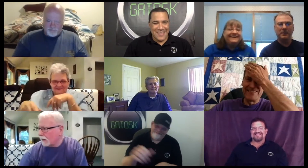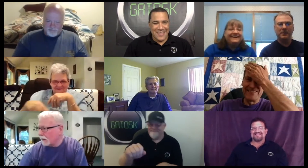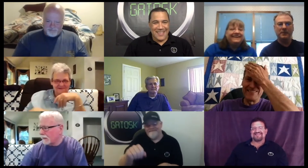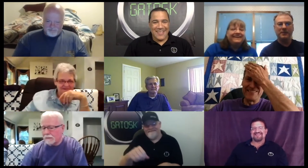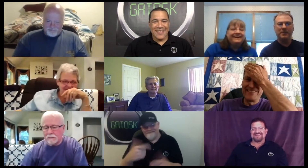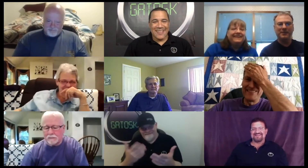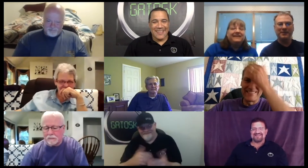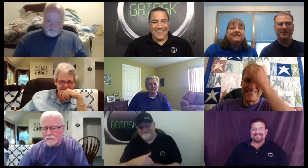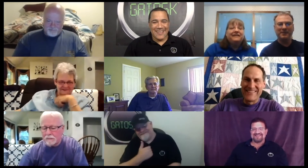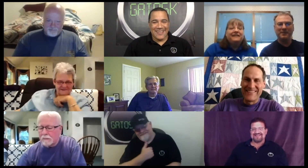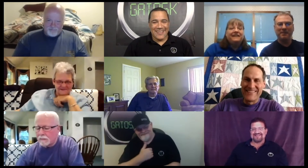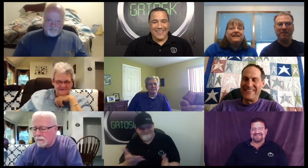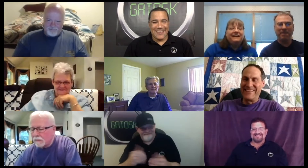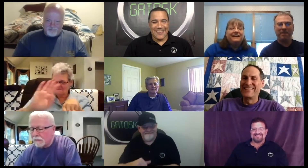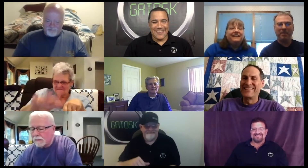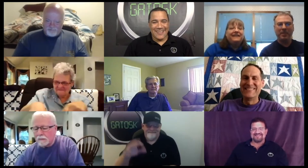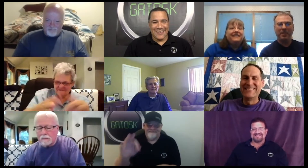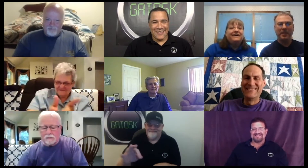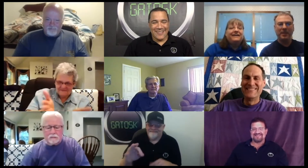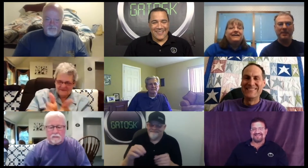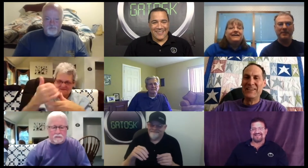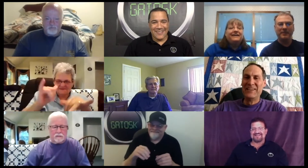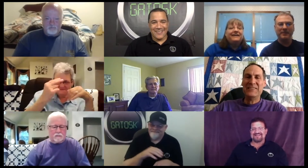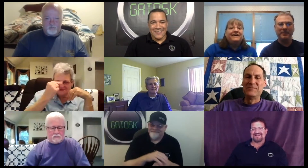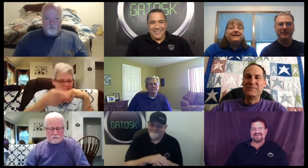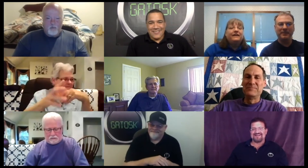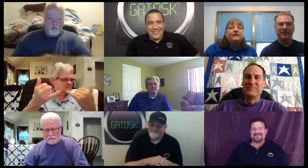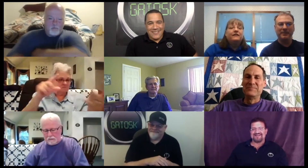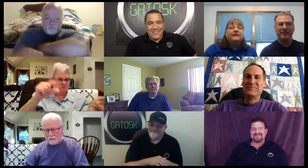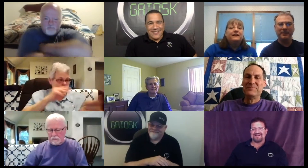You're funny, Joshua. Yes, I apologize. Yes, that's okay.